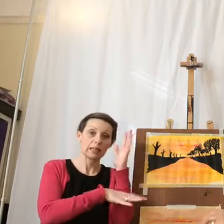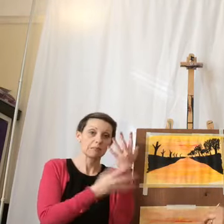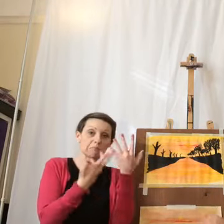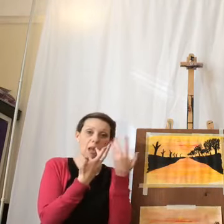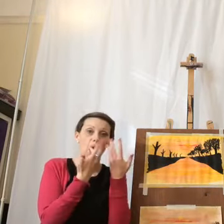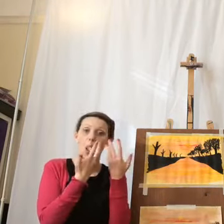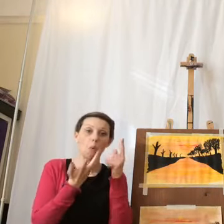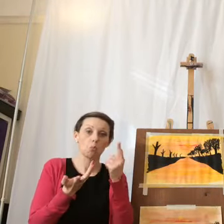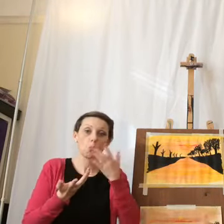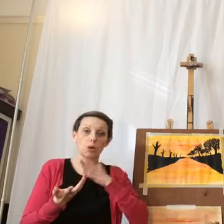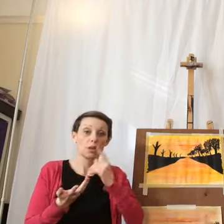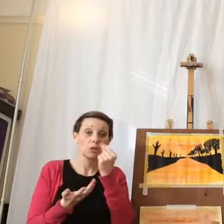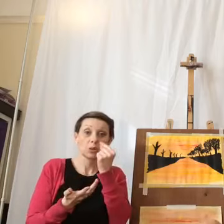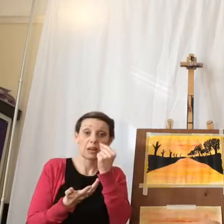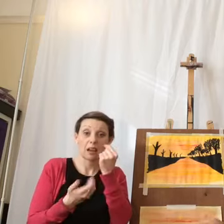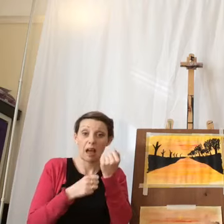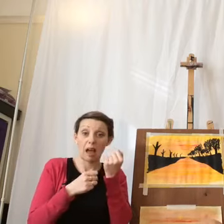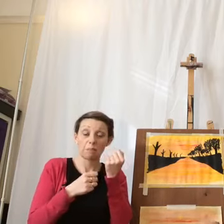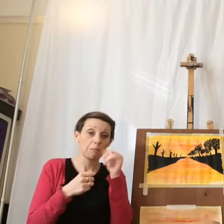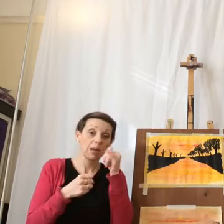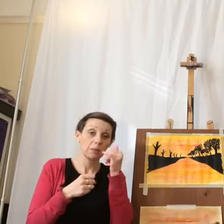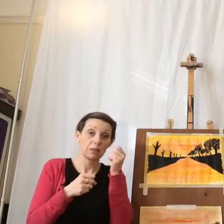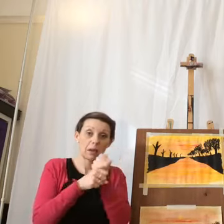block of flats. Put a block of flats in if you want.